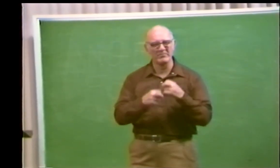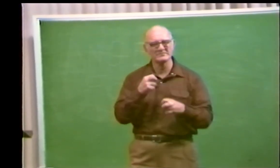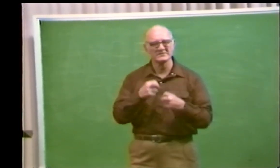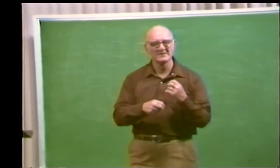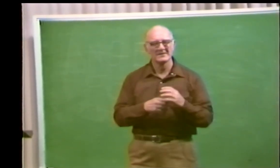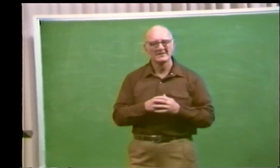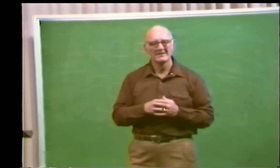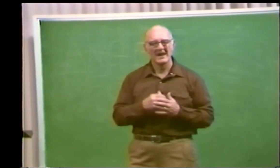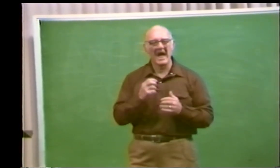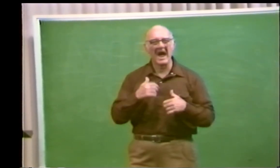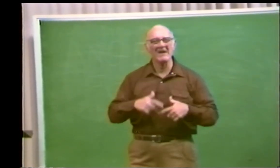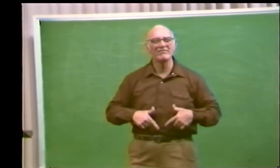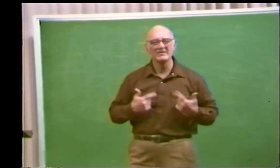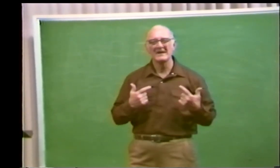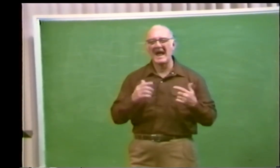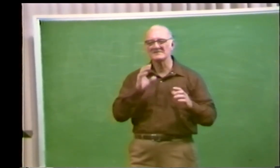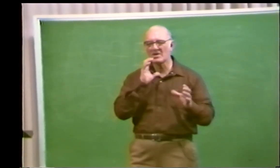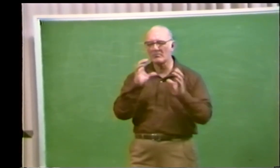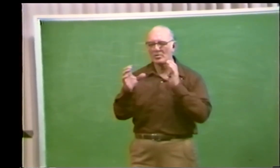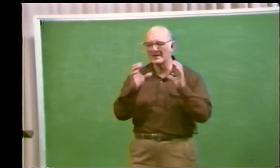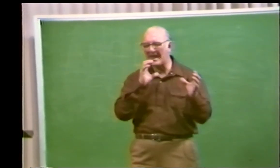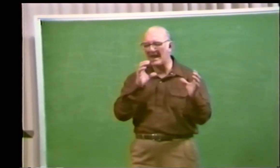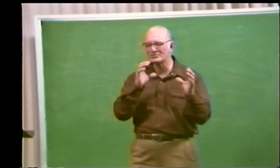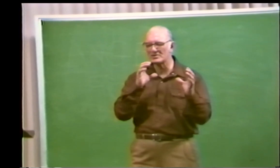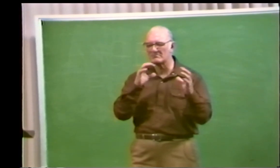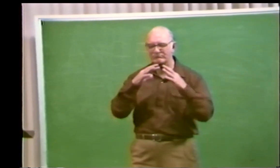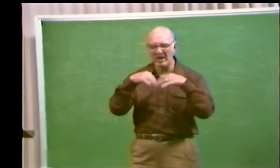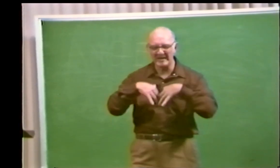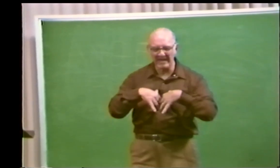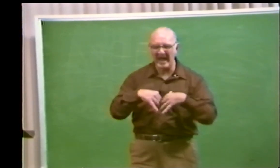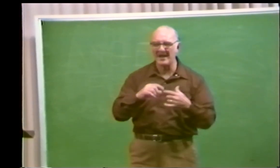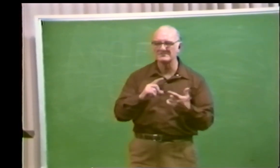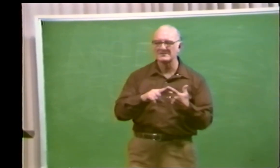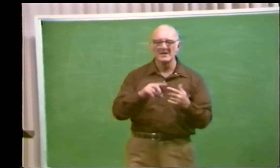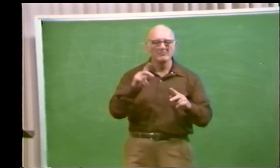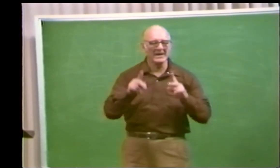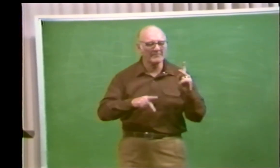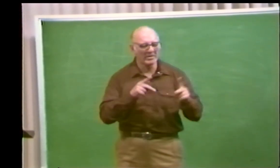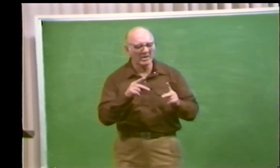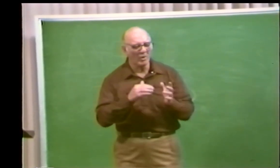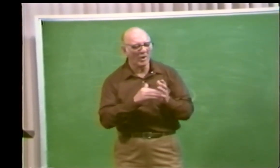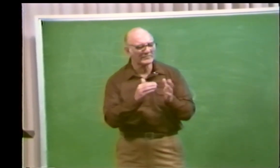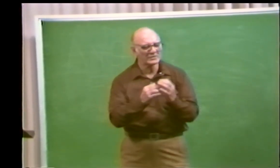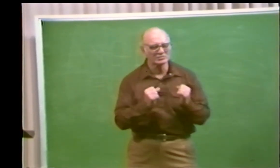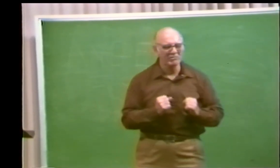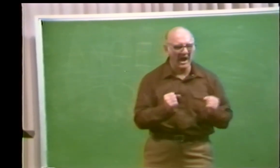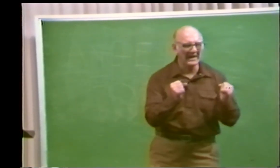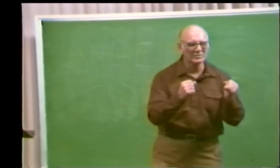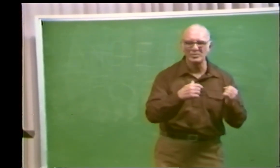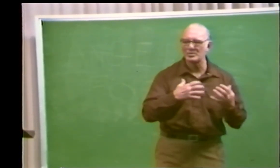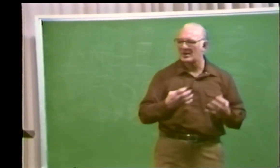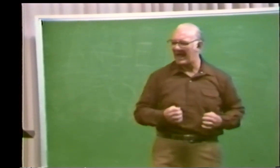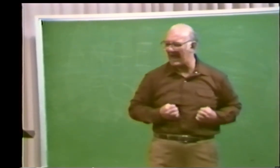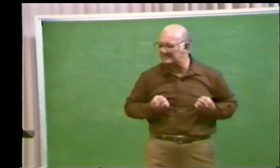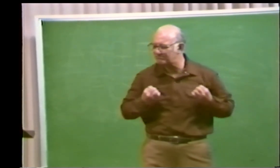problems. Life has communication breakdowns. People often trying to